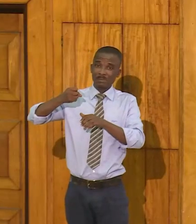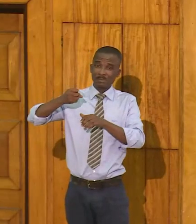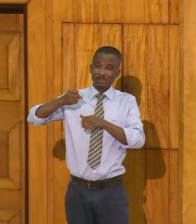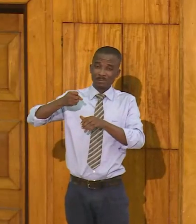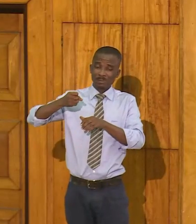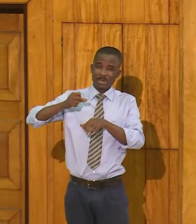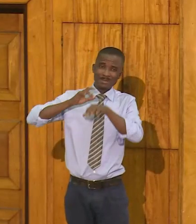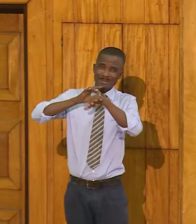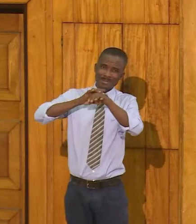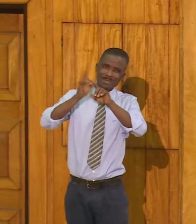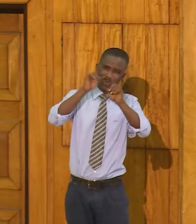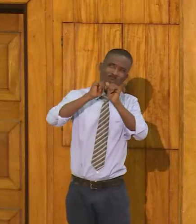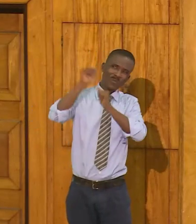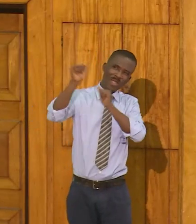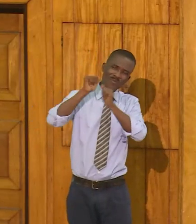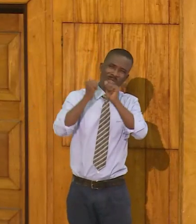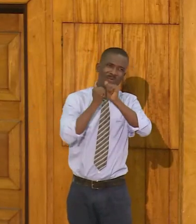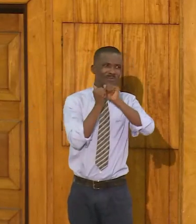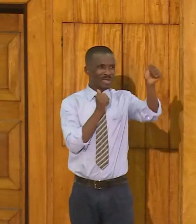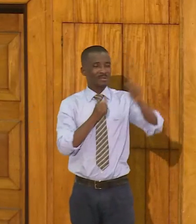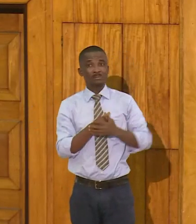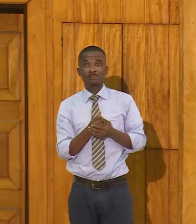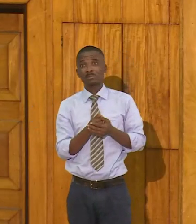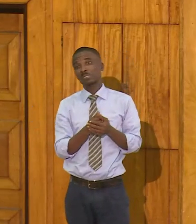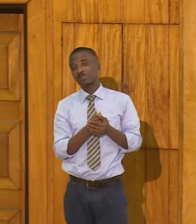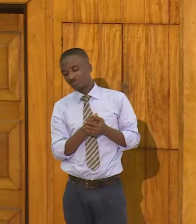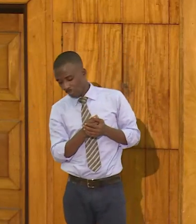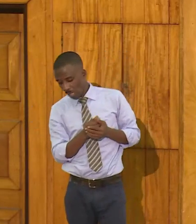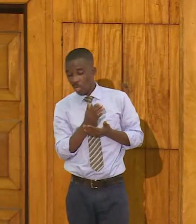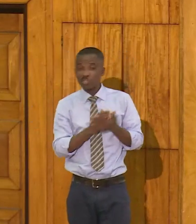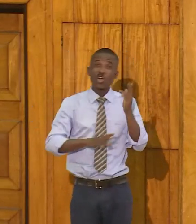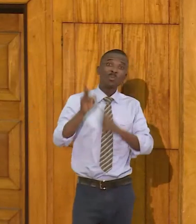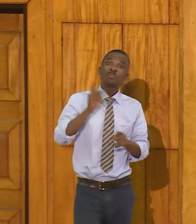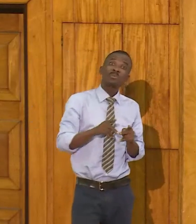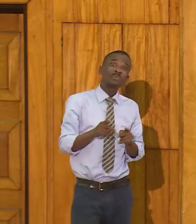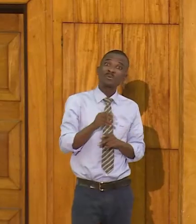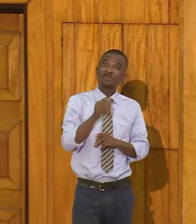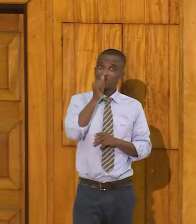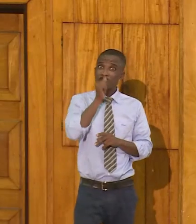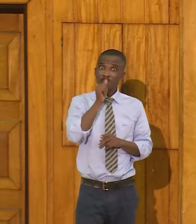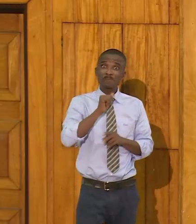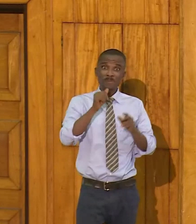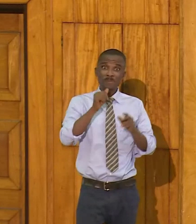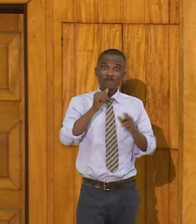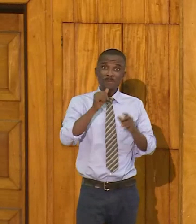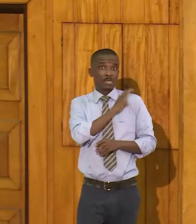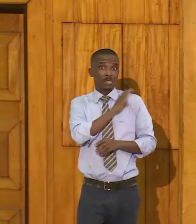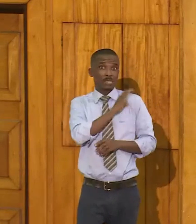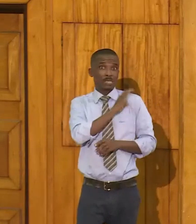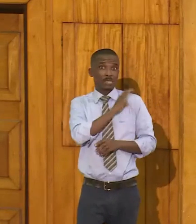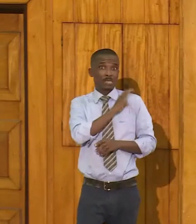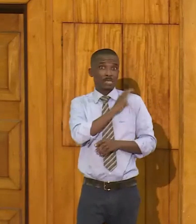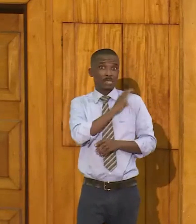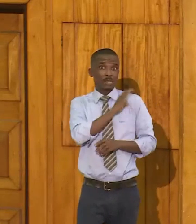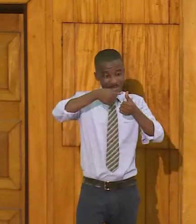people who are interested in just walking into a private laboratories and say, oh, I want to get my testing done. And they know their viral load testing